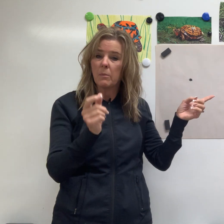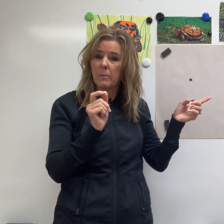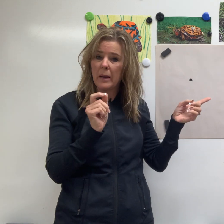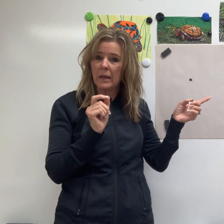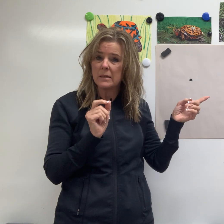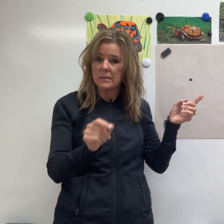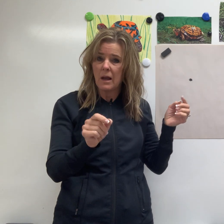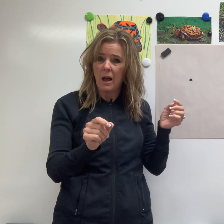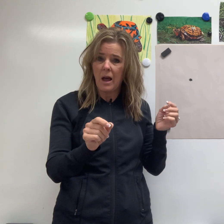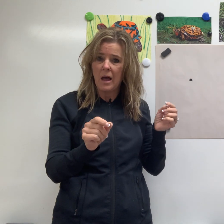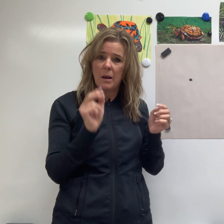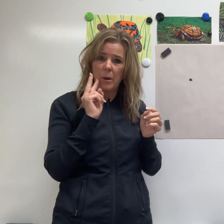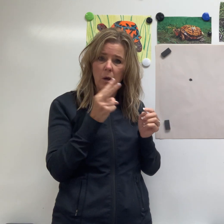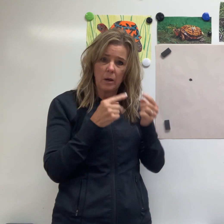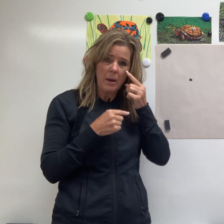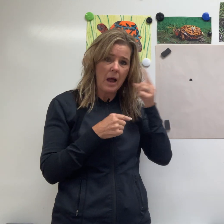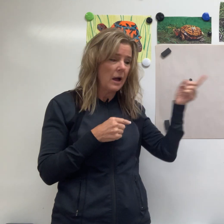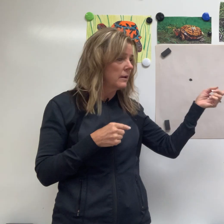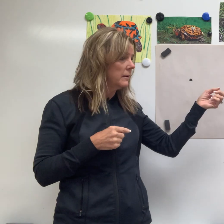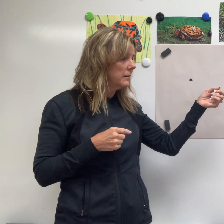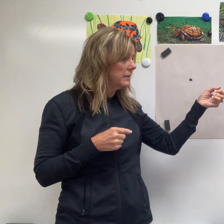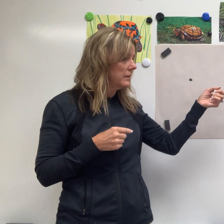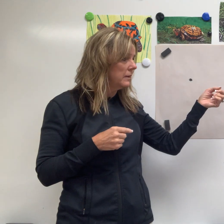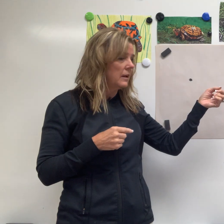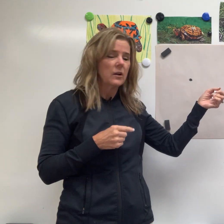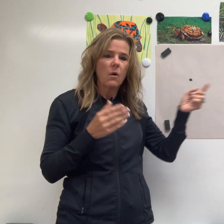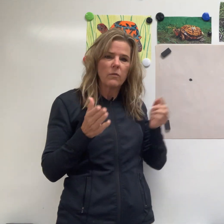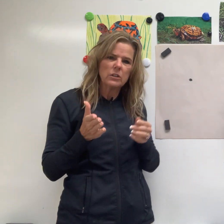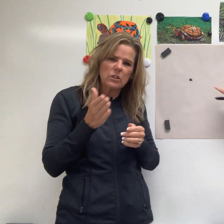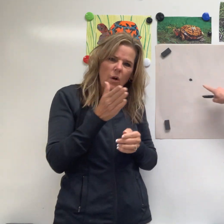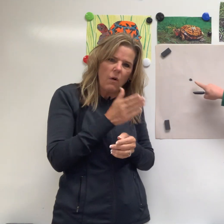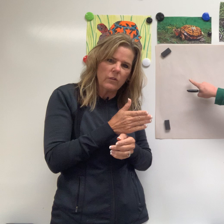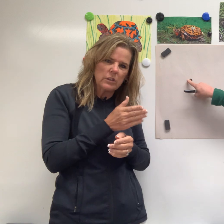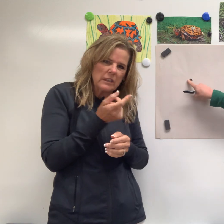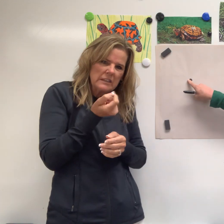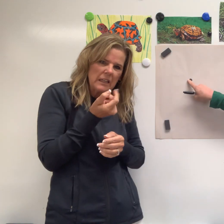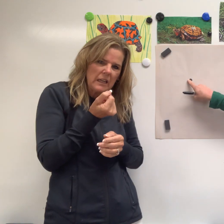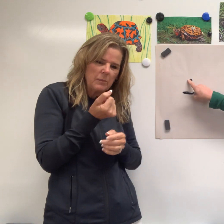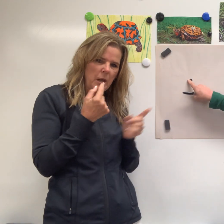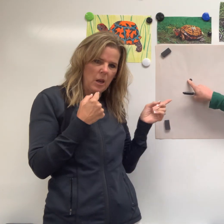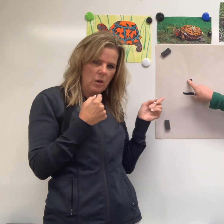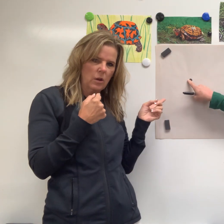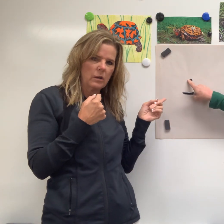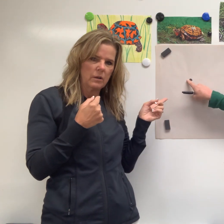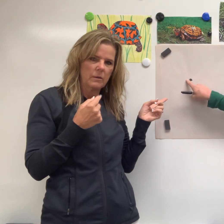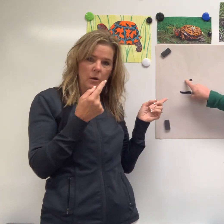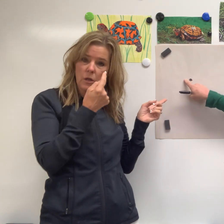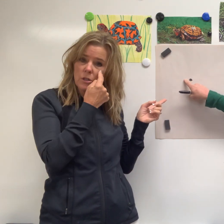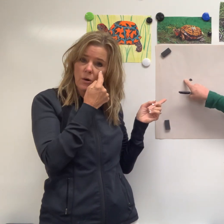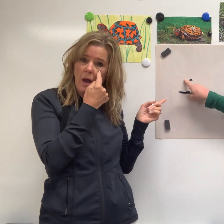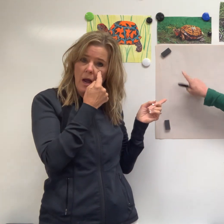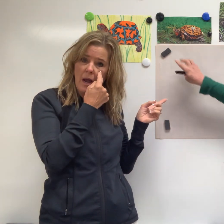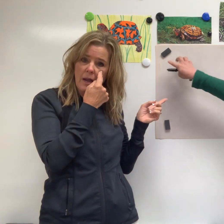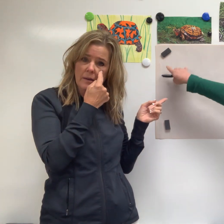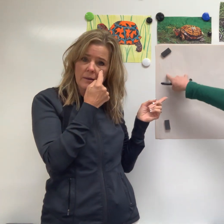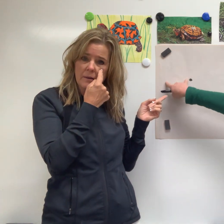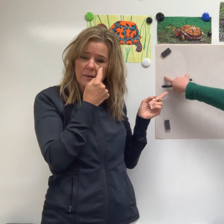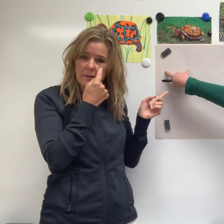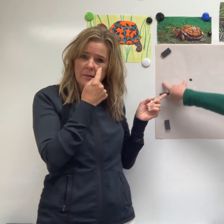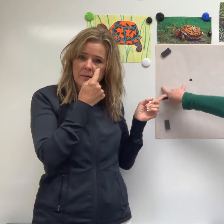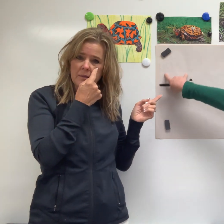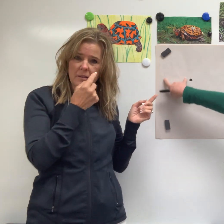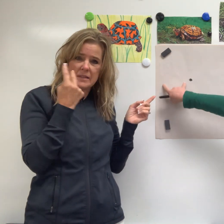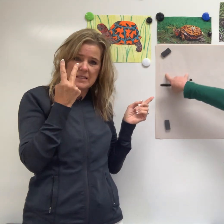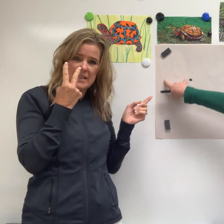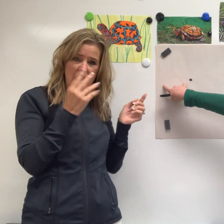his nostril. I'm going to look at my eye and go over just a little ways. Look at your eye on the shorter side of the paper.